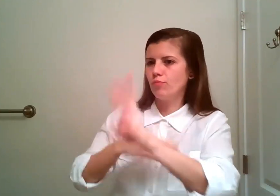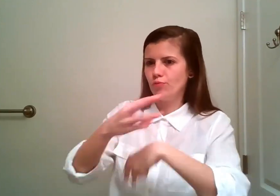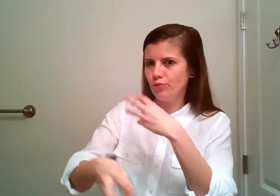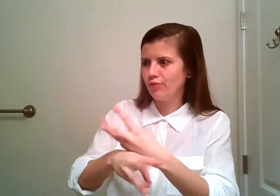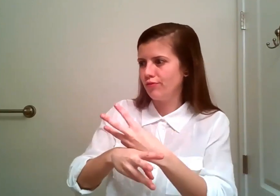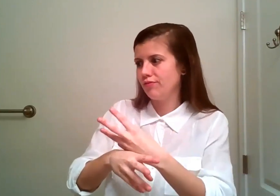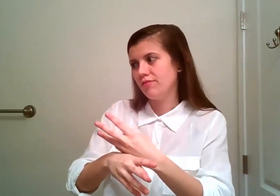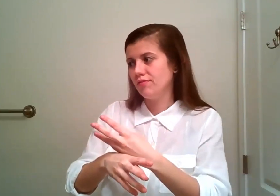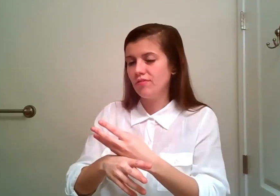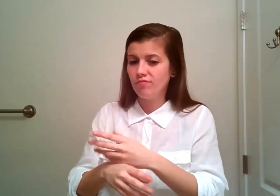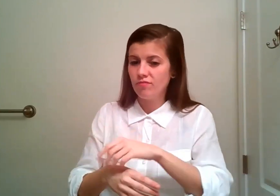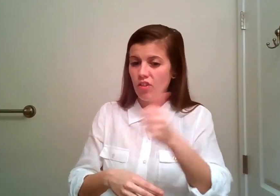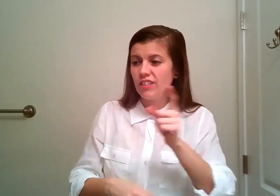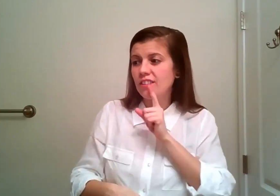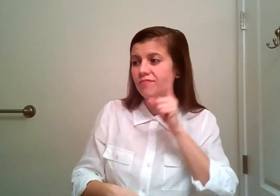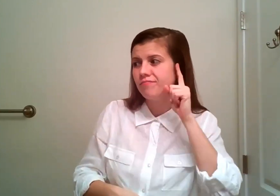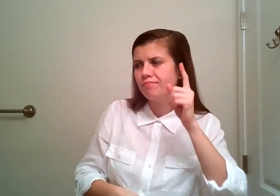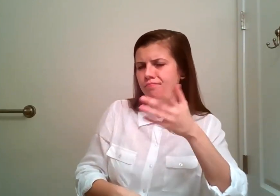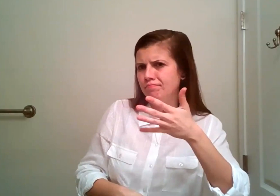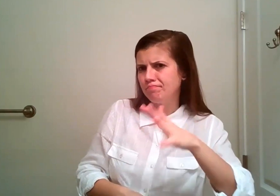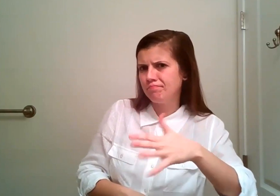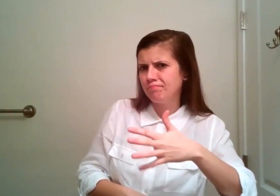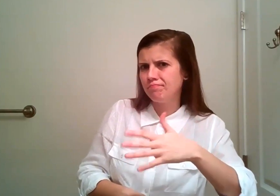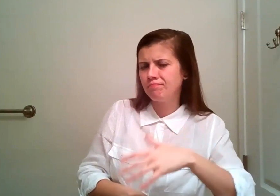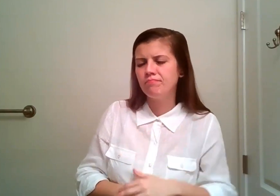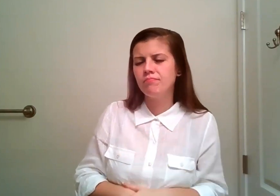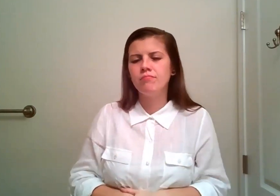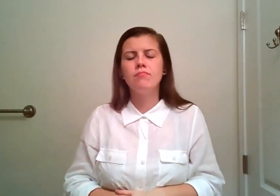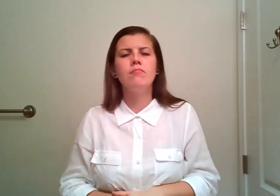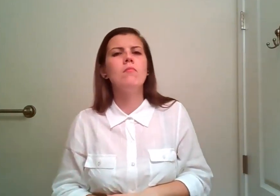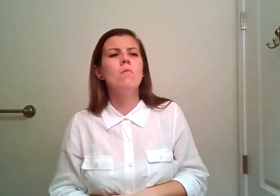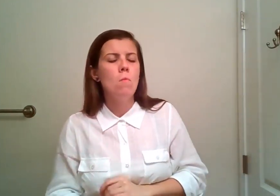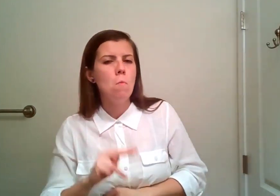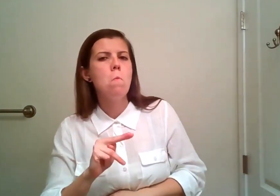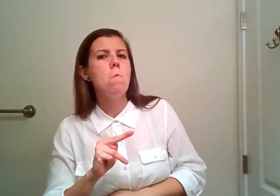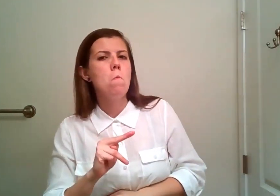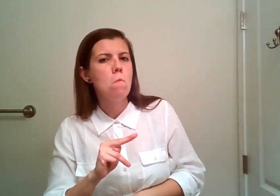to allow her to be involved in the world and society.